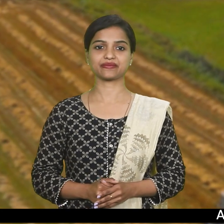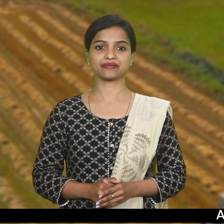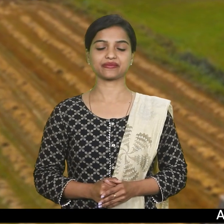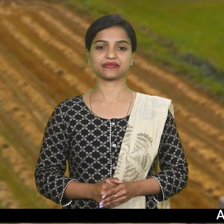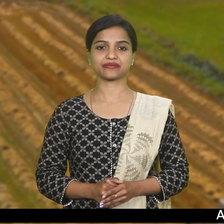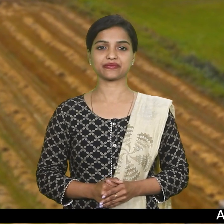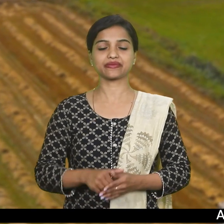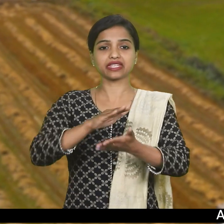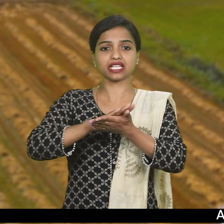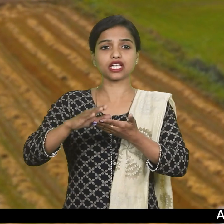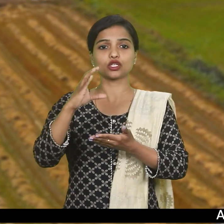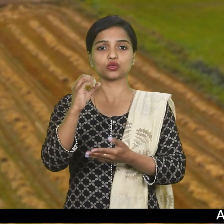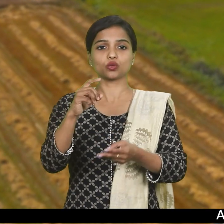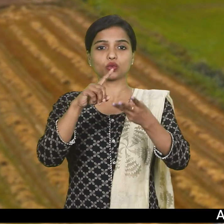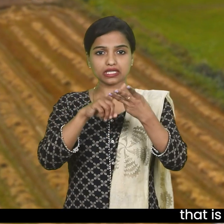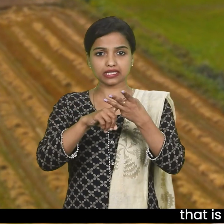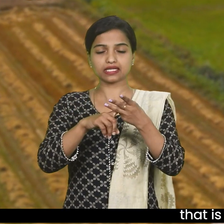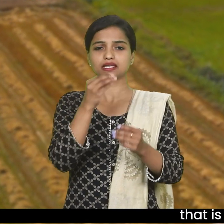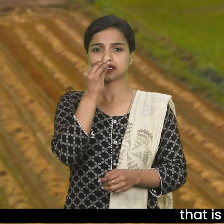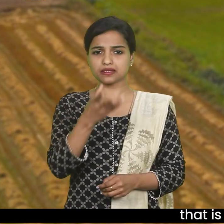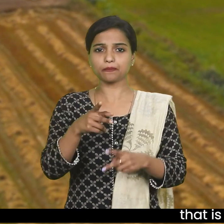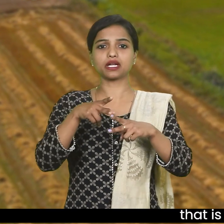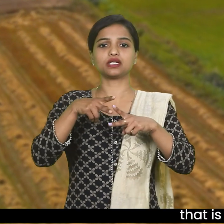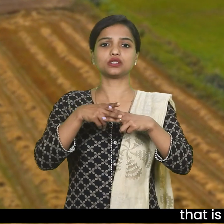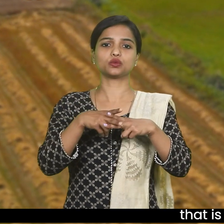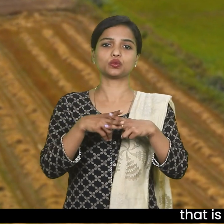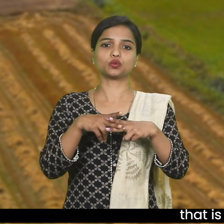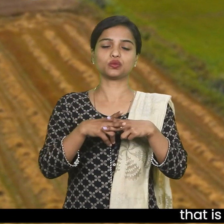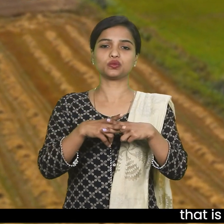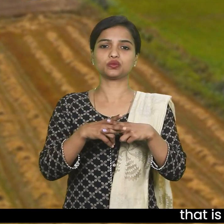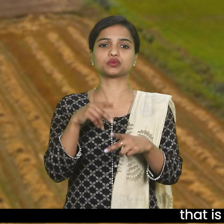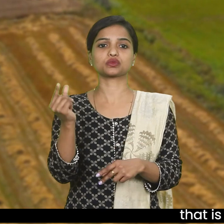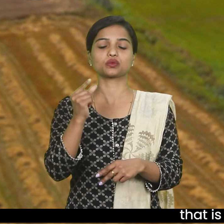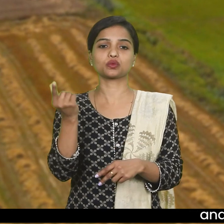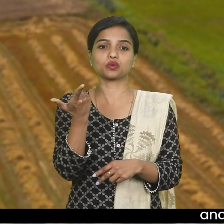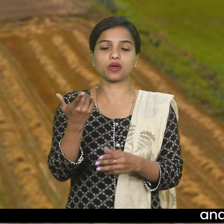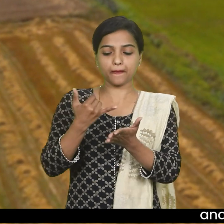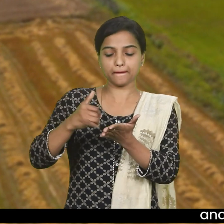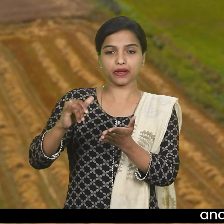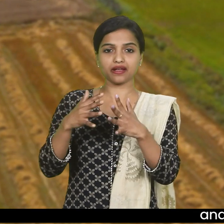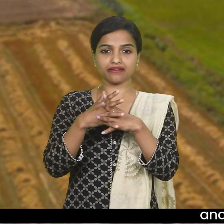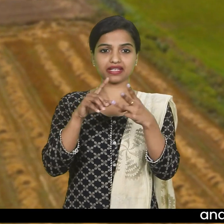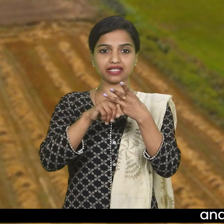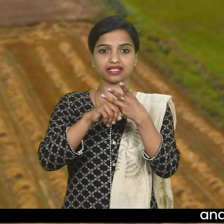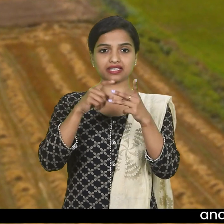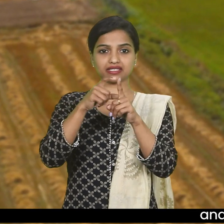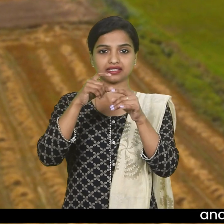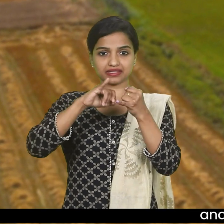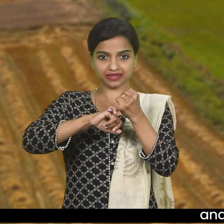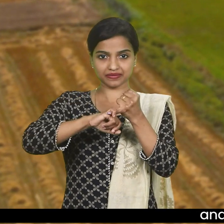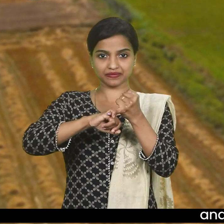A hoe is a simple tool that is used for removing weeds and for loosening the